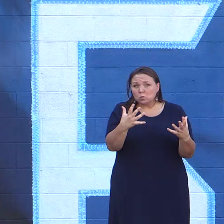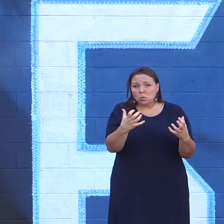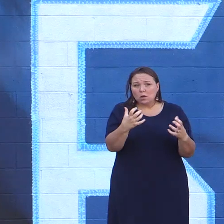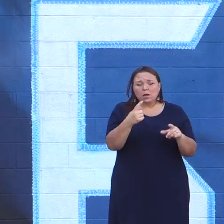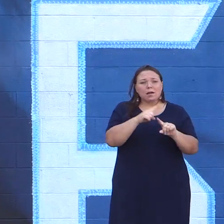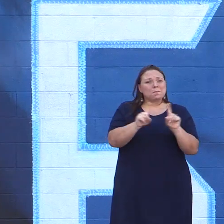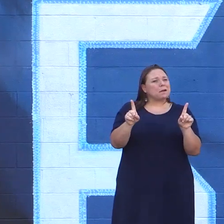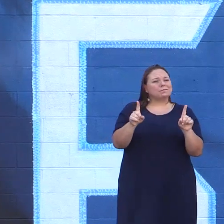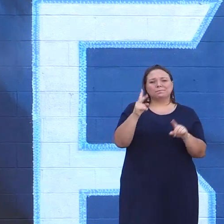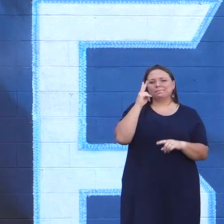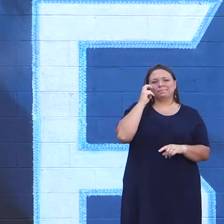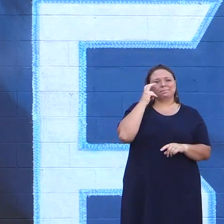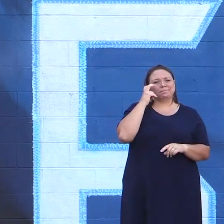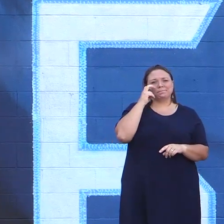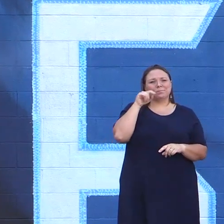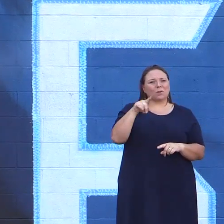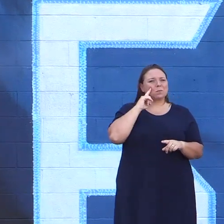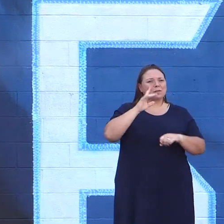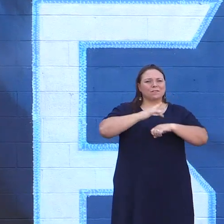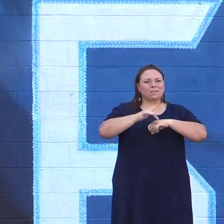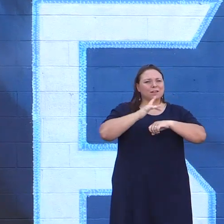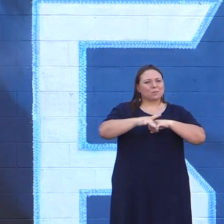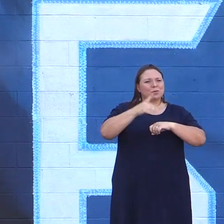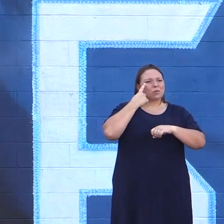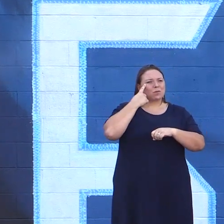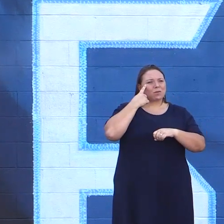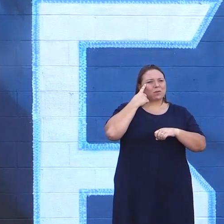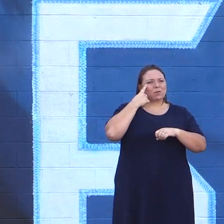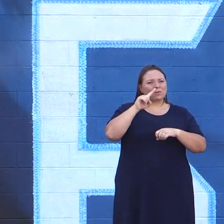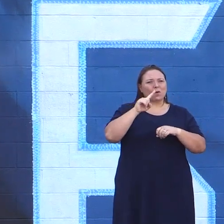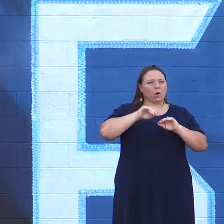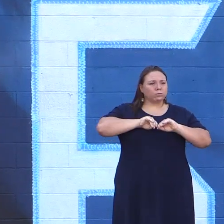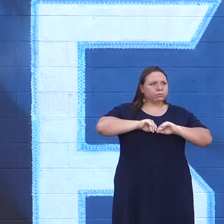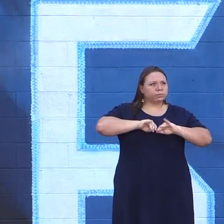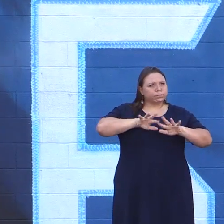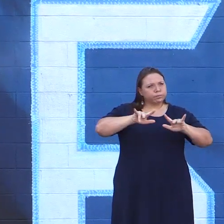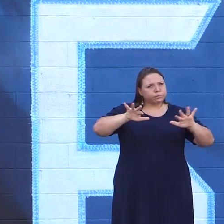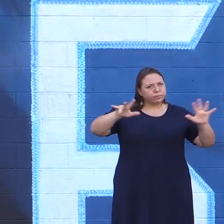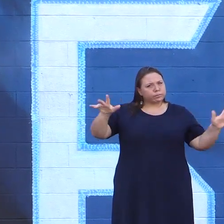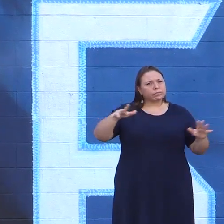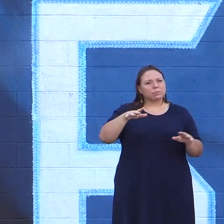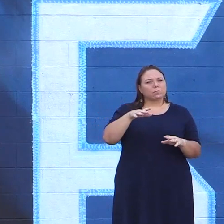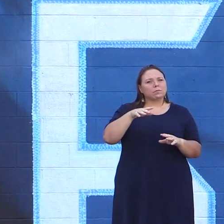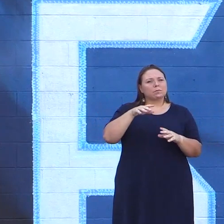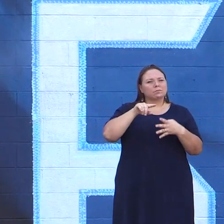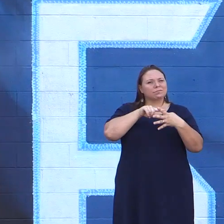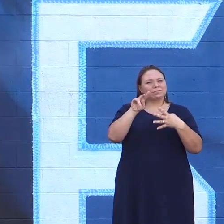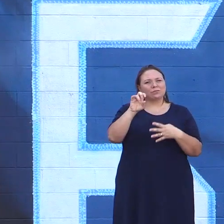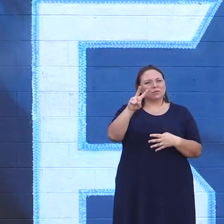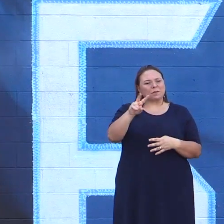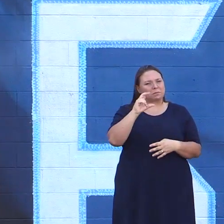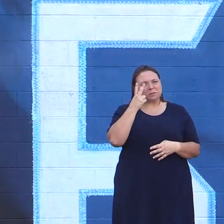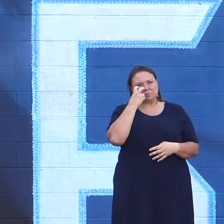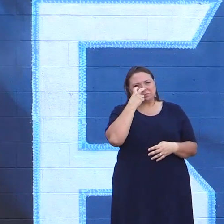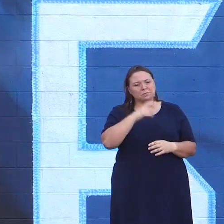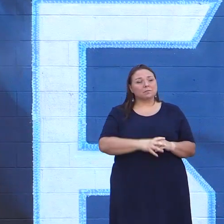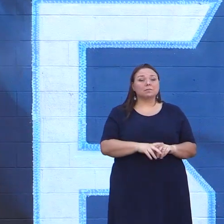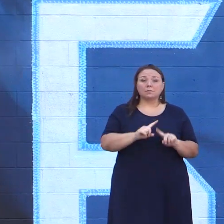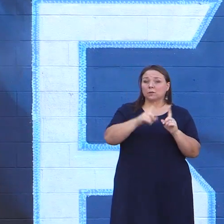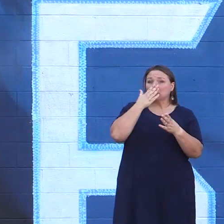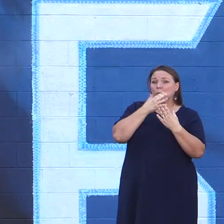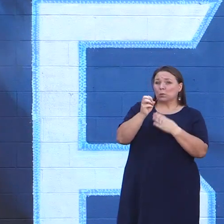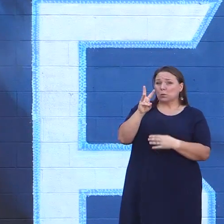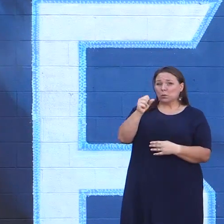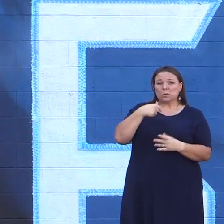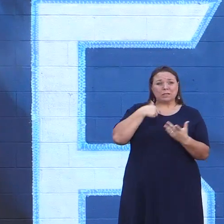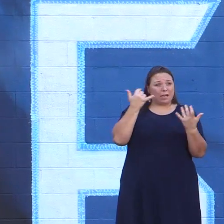highly unlikely that a vaccine will be available for widespread distribution by early November. The good news, though, is that as I stand here